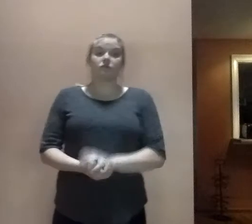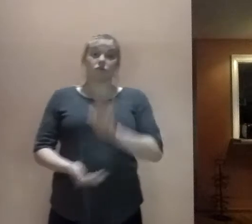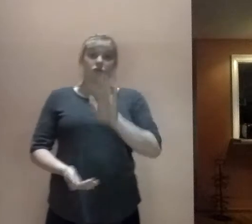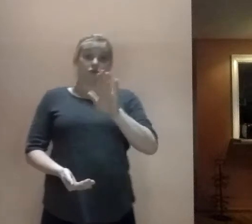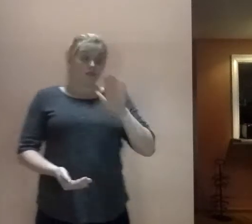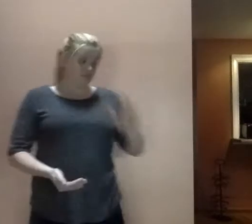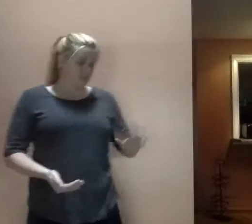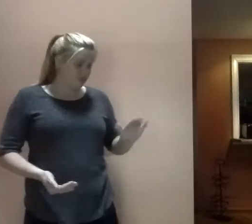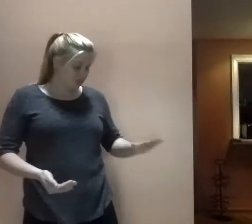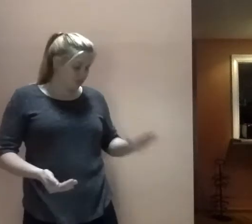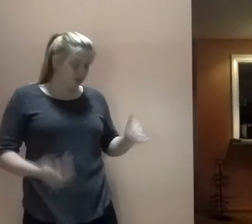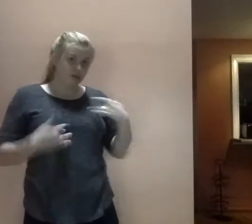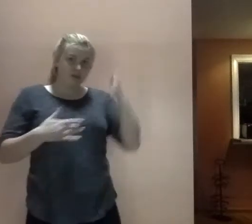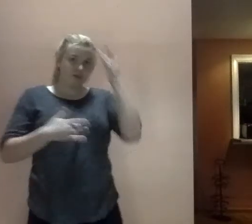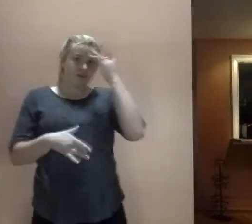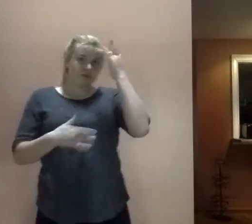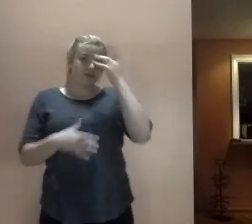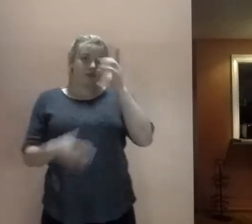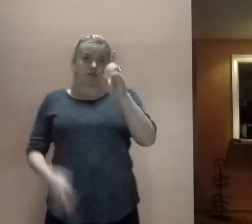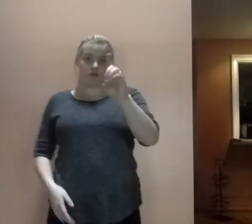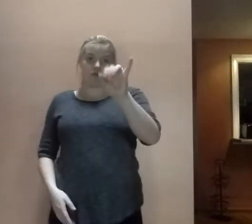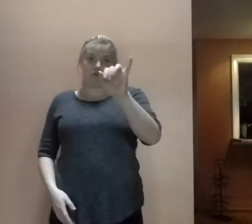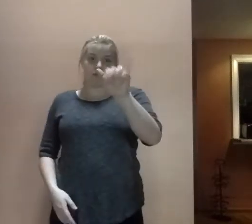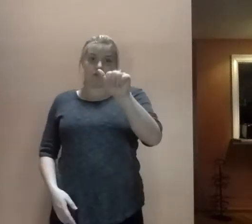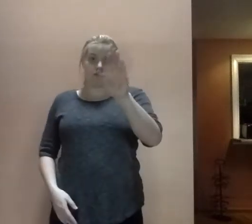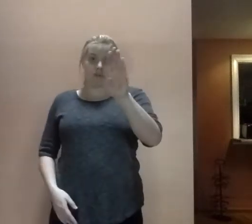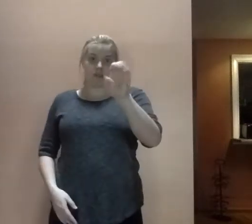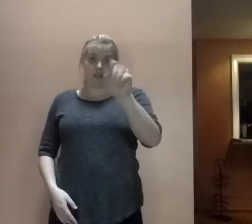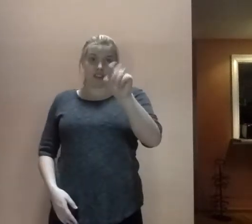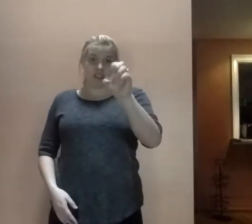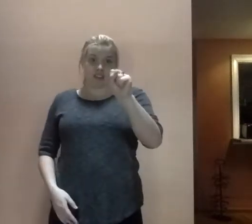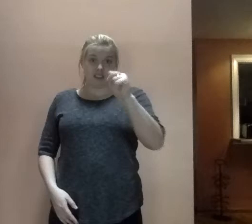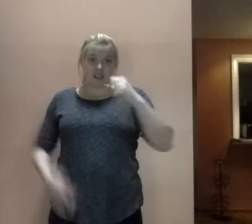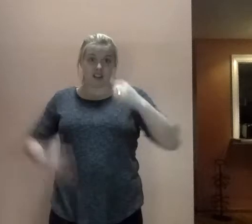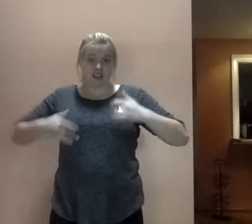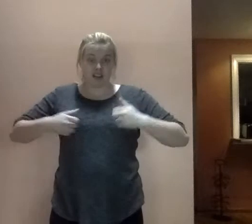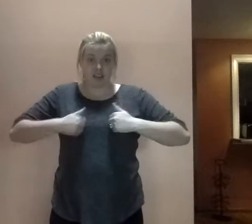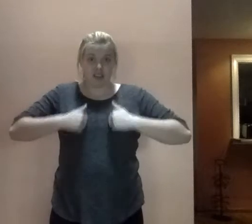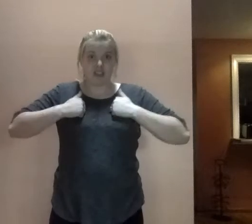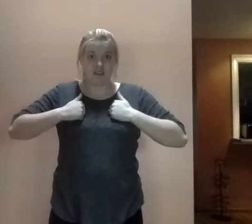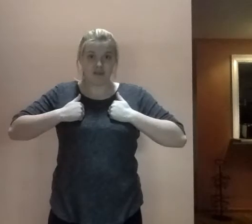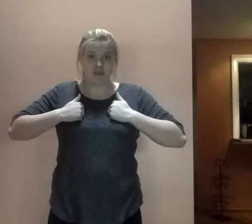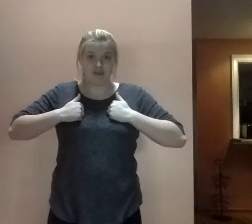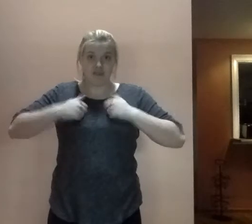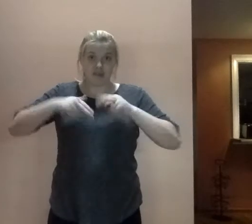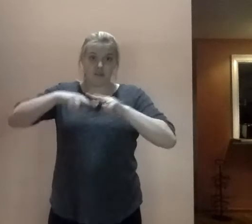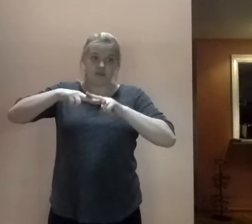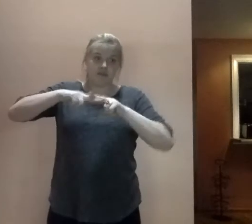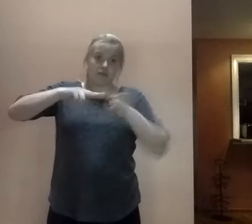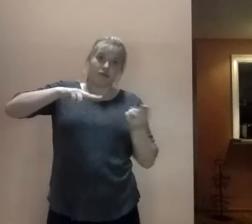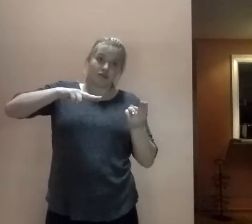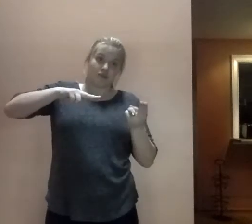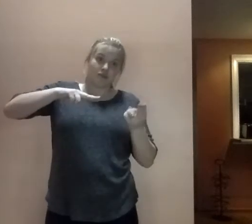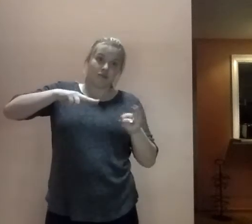diabetes, you've just taken 19 years off their lifespan. We're talking life and death. I realized there was so much more about diet and disease